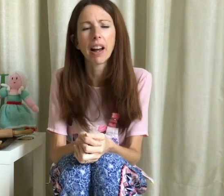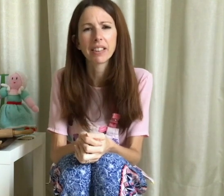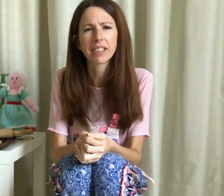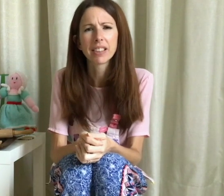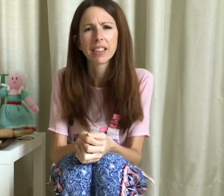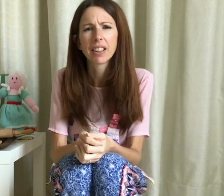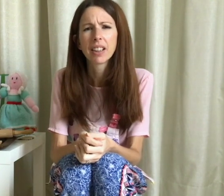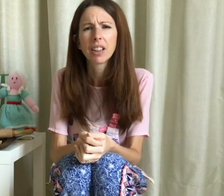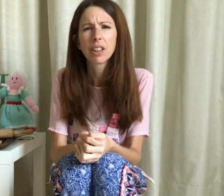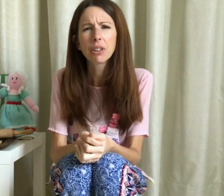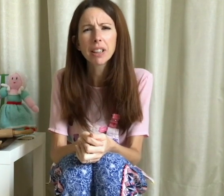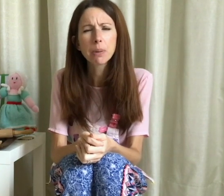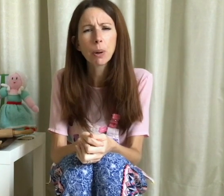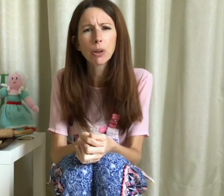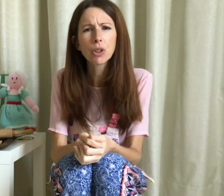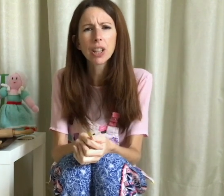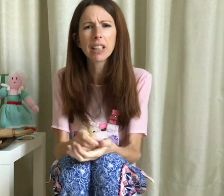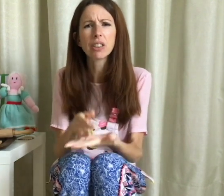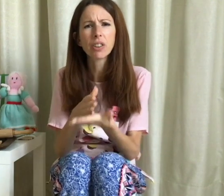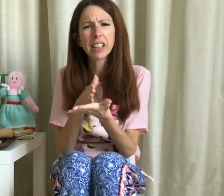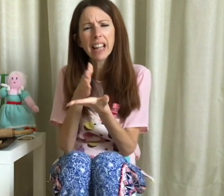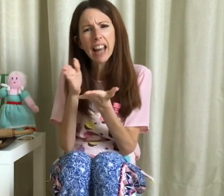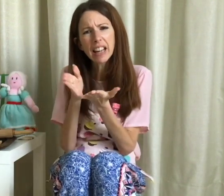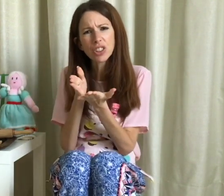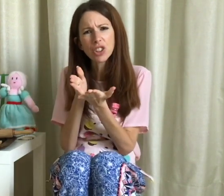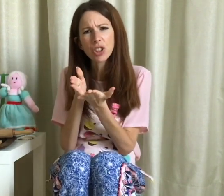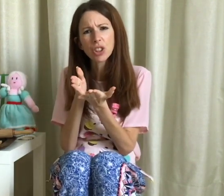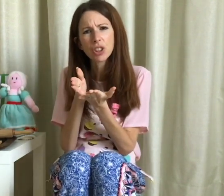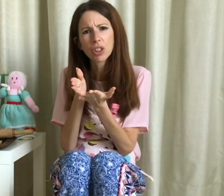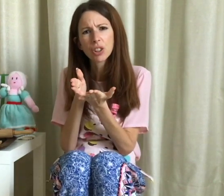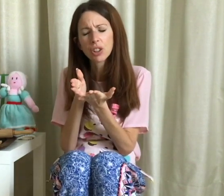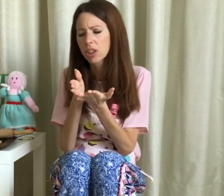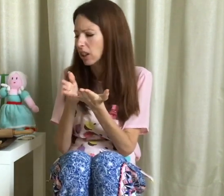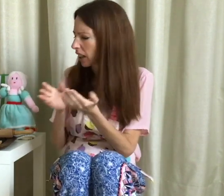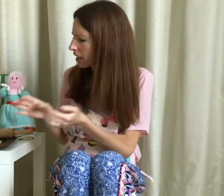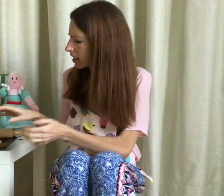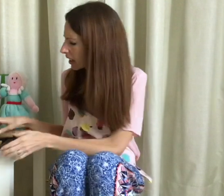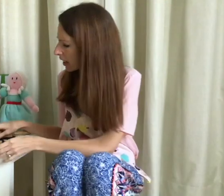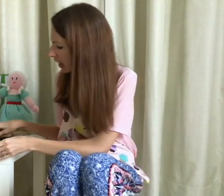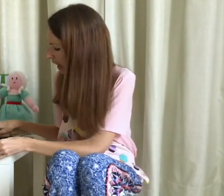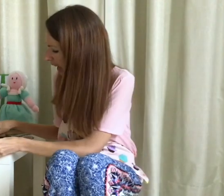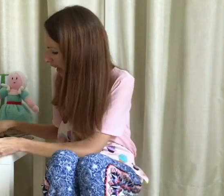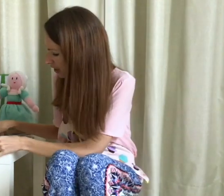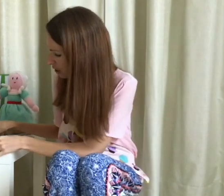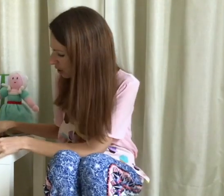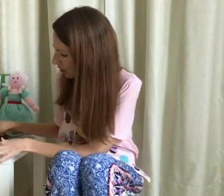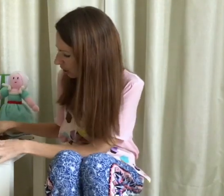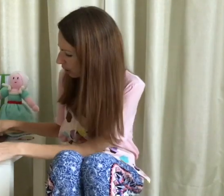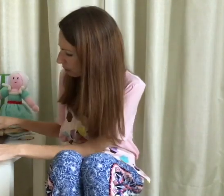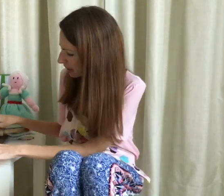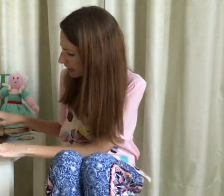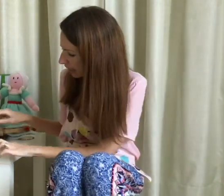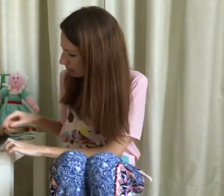And you need to put your cheese on the edge. Here's the edge of my